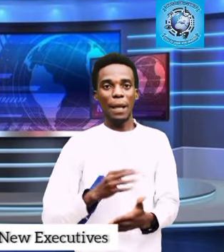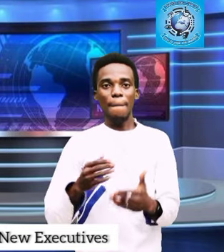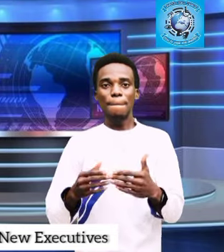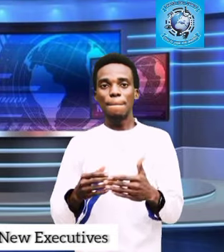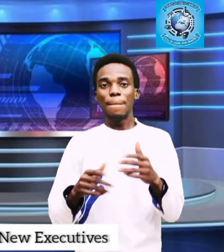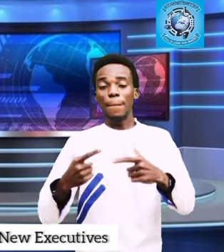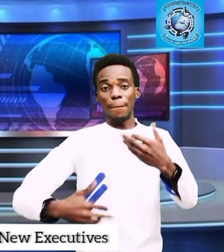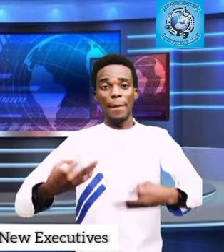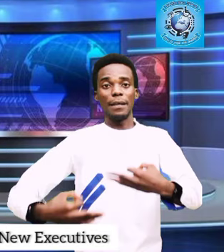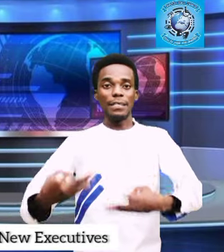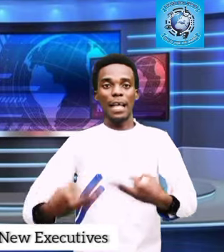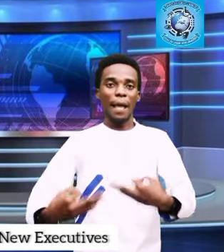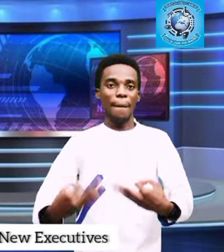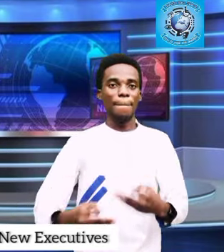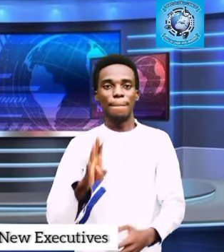Bassi.